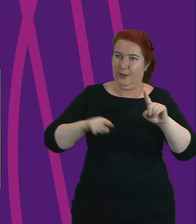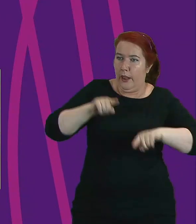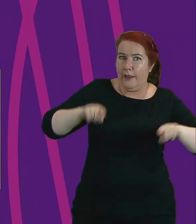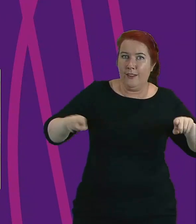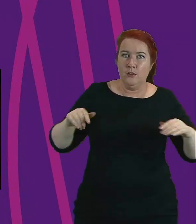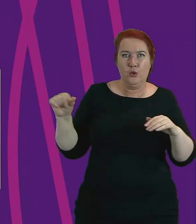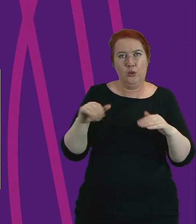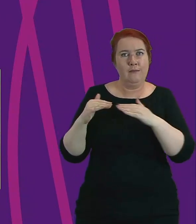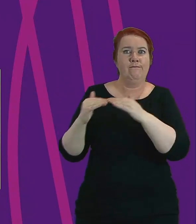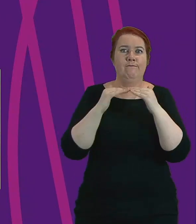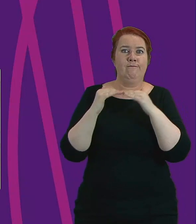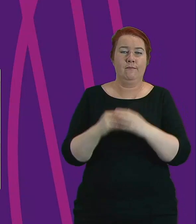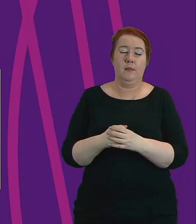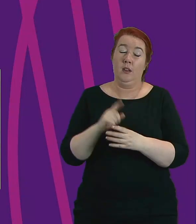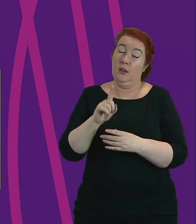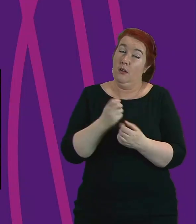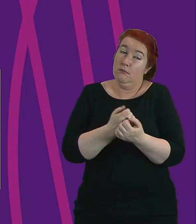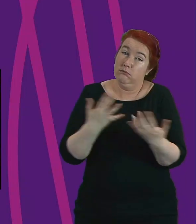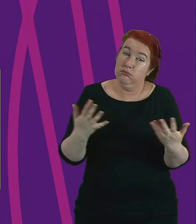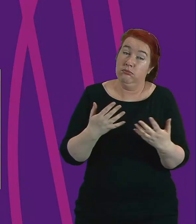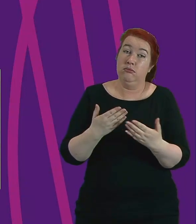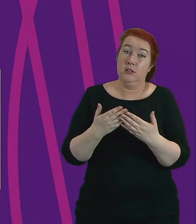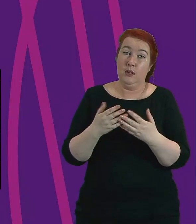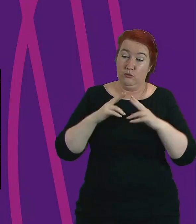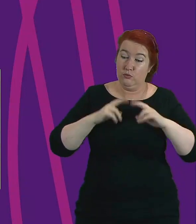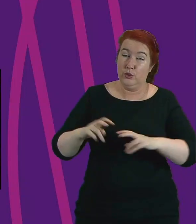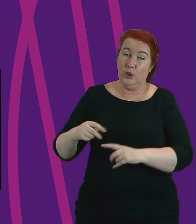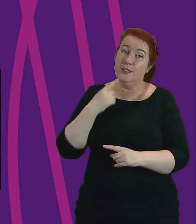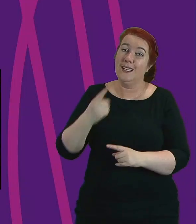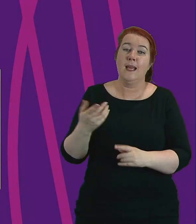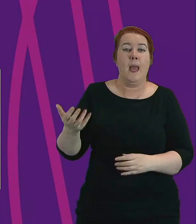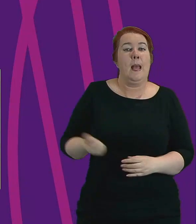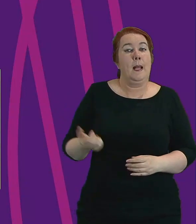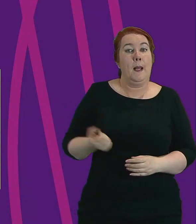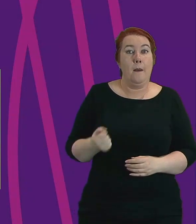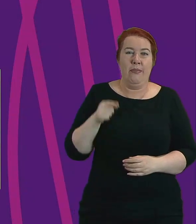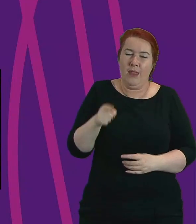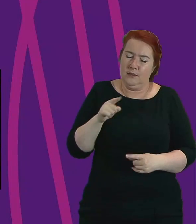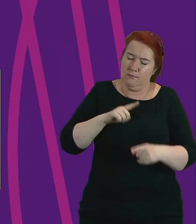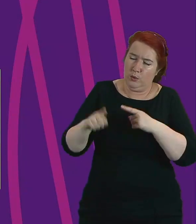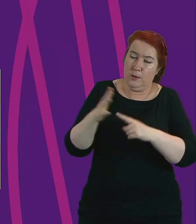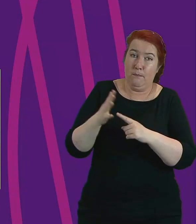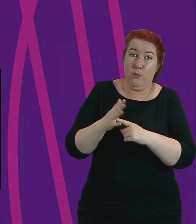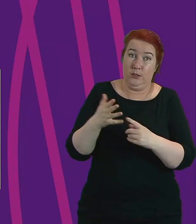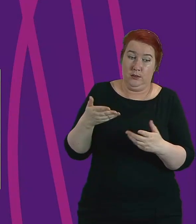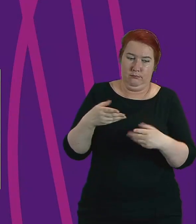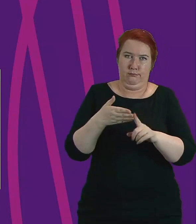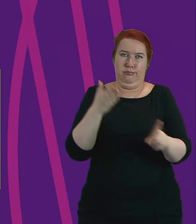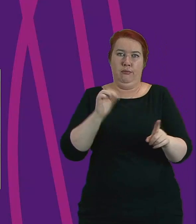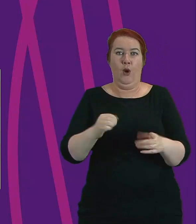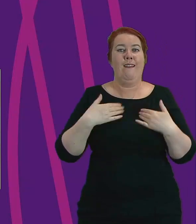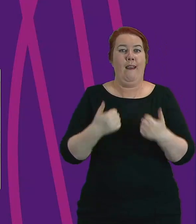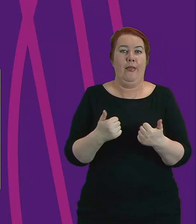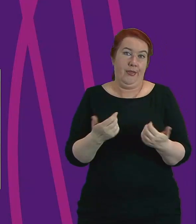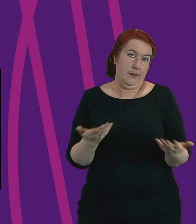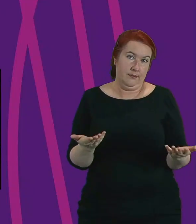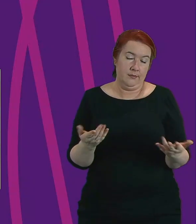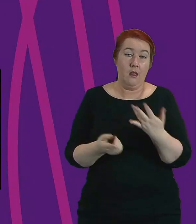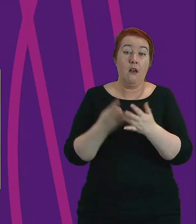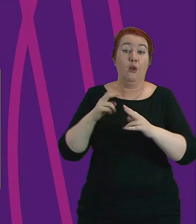approach. Multiple studies have shown that income is the most important social determinant of health. The Joseph Rowntree Foundation tell us that